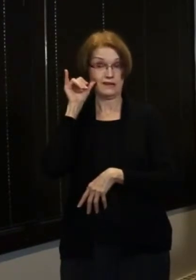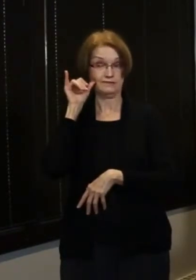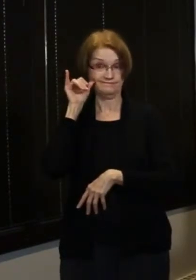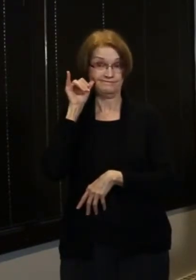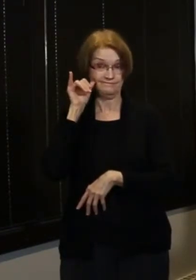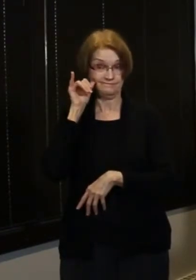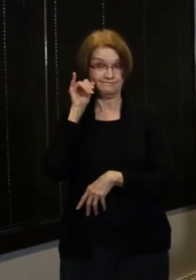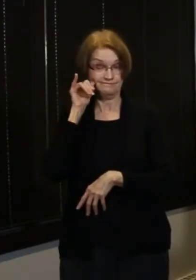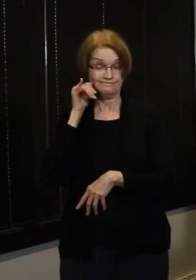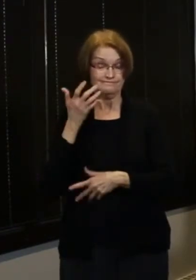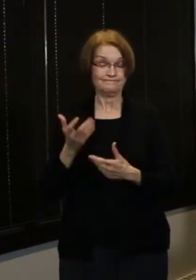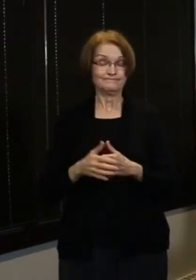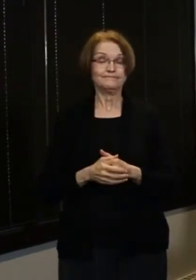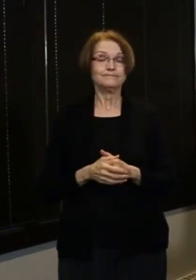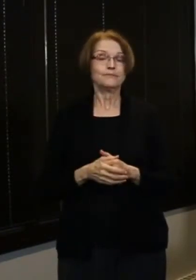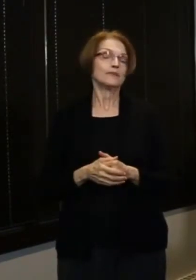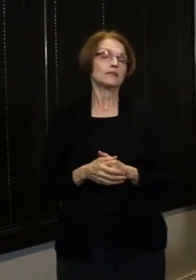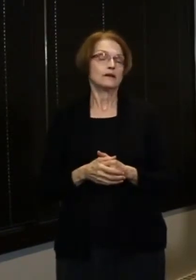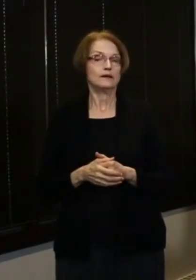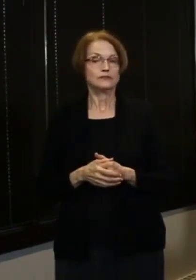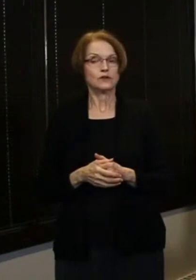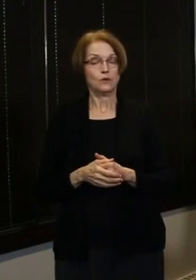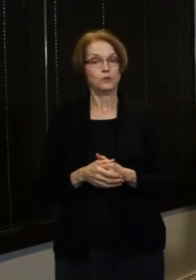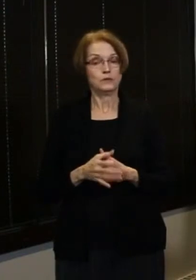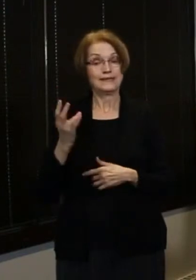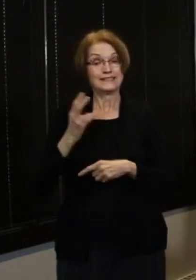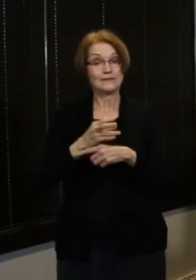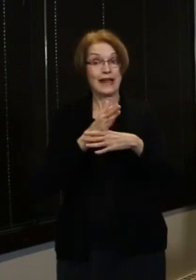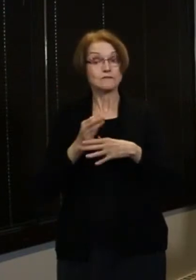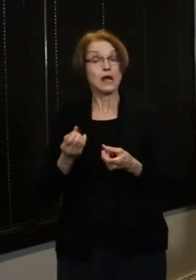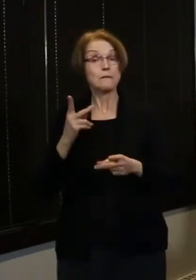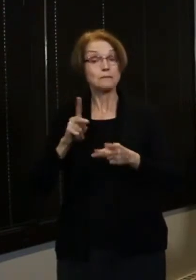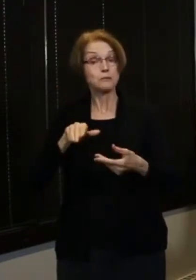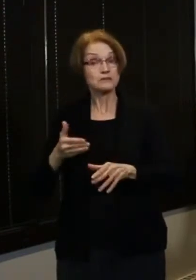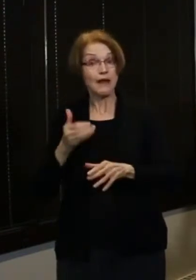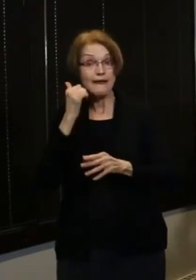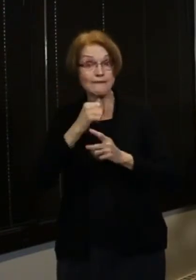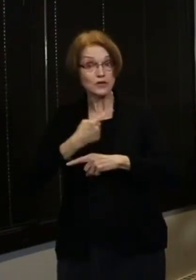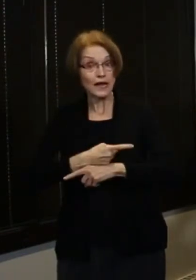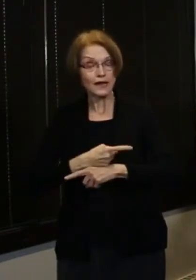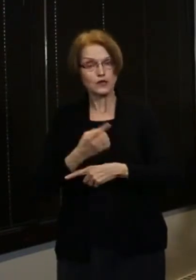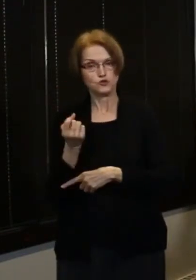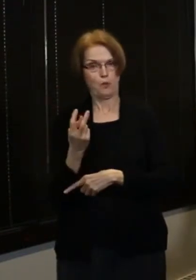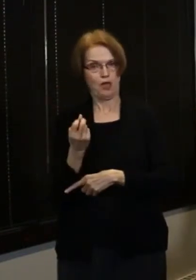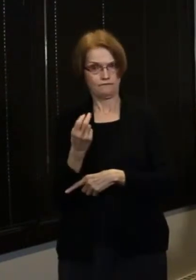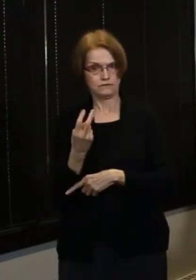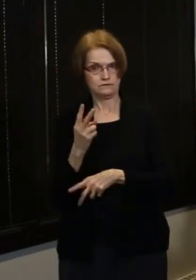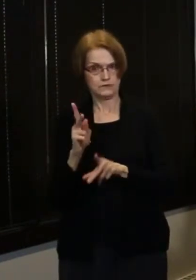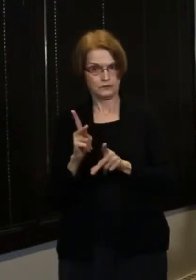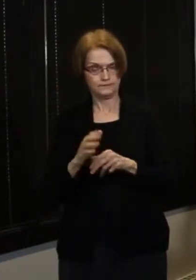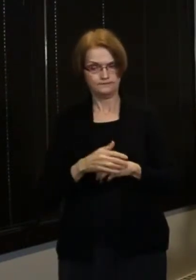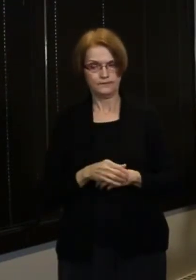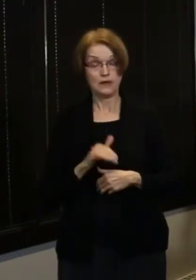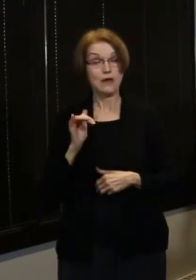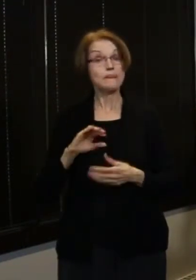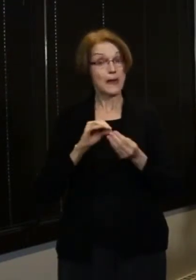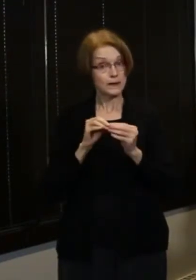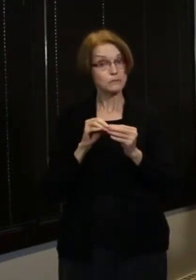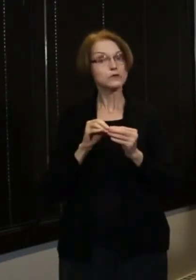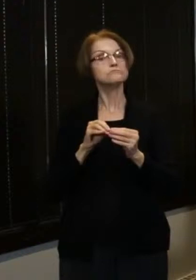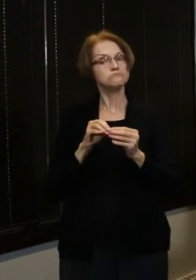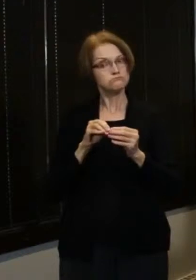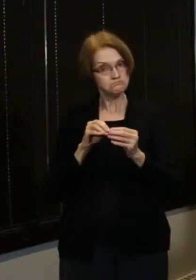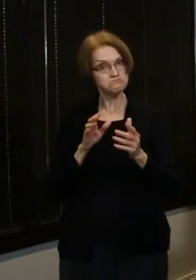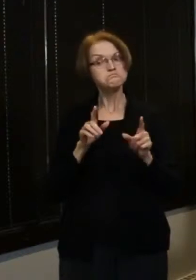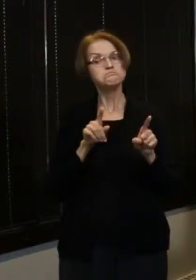inpatient population. And that moves our 7-day moving average to 12. But again, this number is decreasing as well.